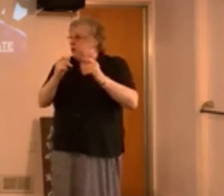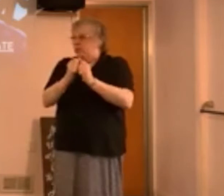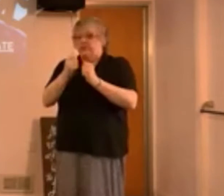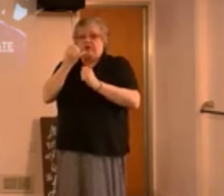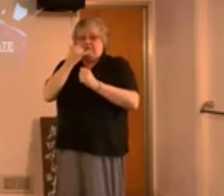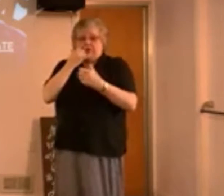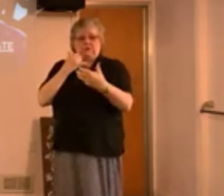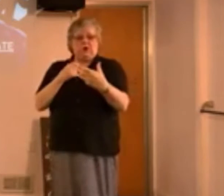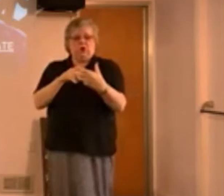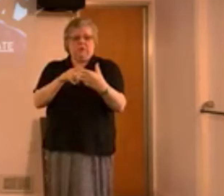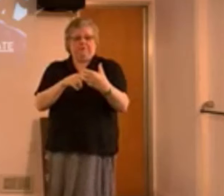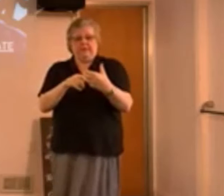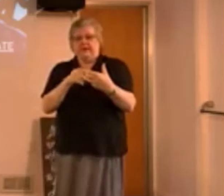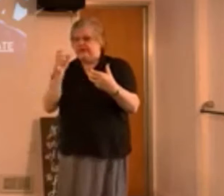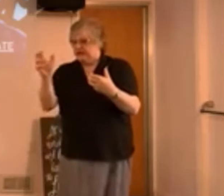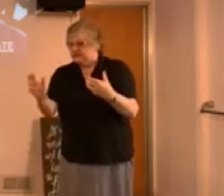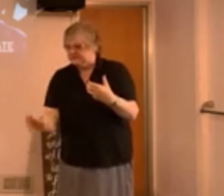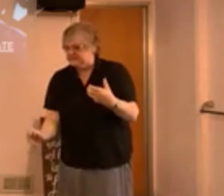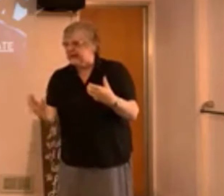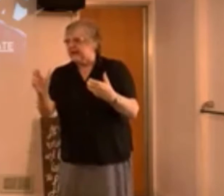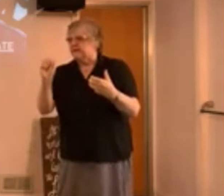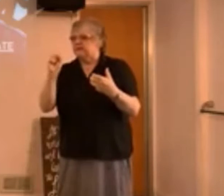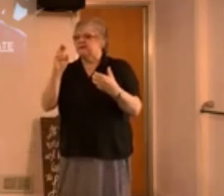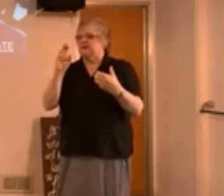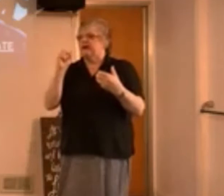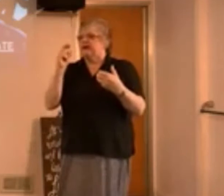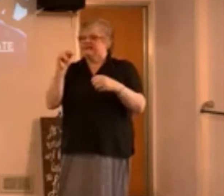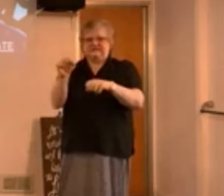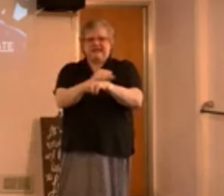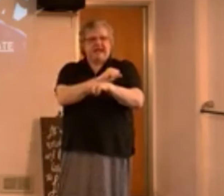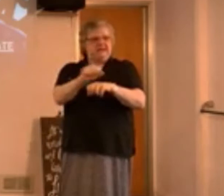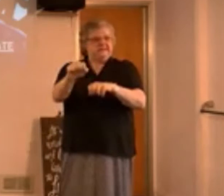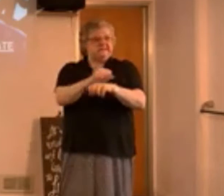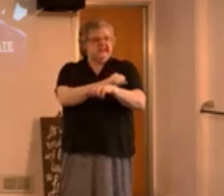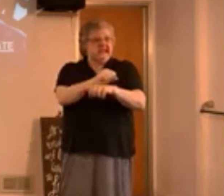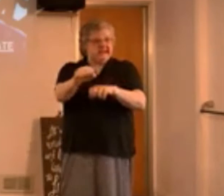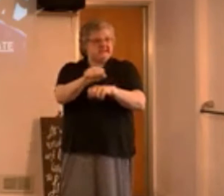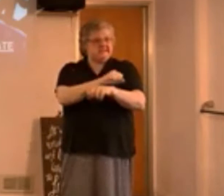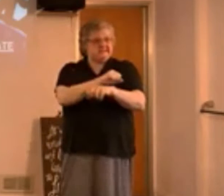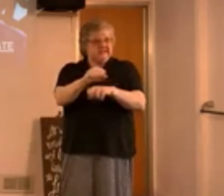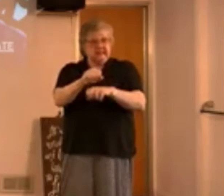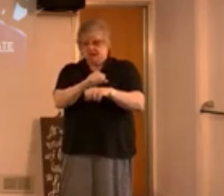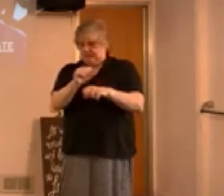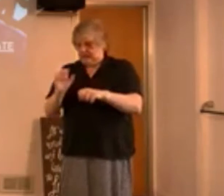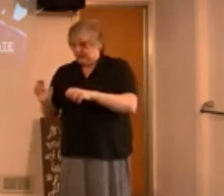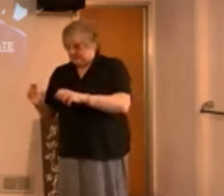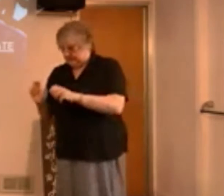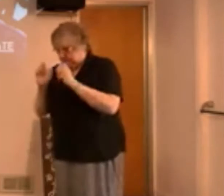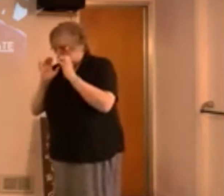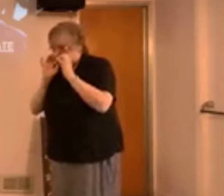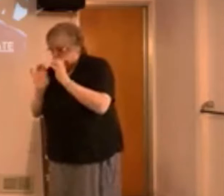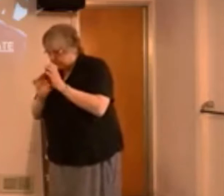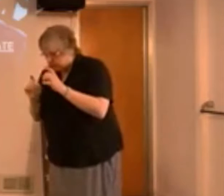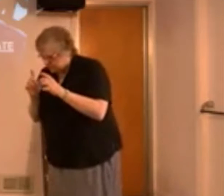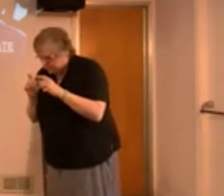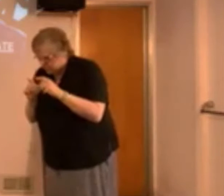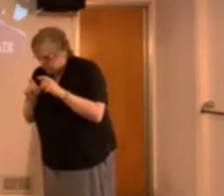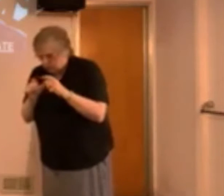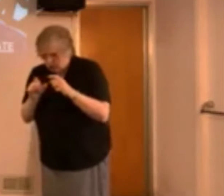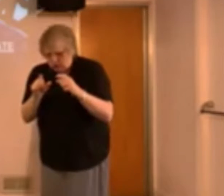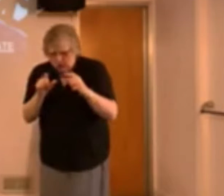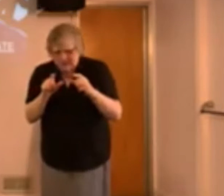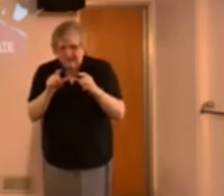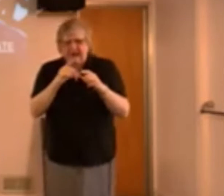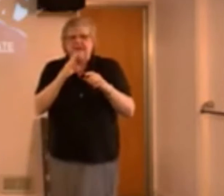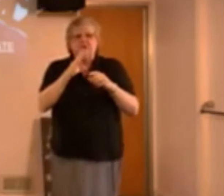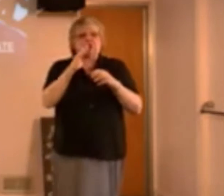and scan, and they would go on a hike and follow all of these markers along the way, scan, and the Easter story